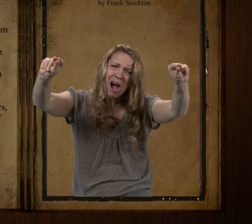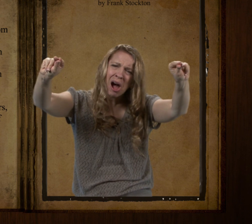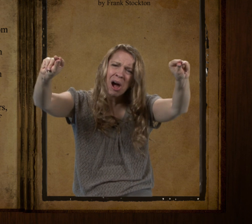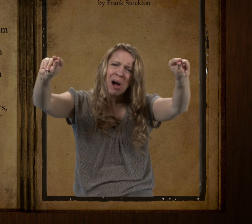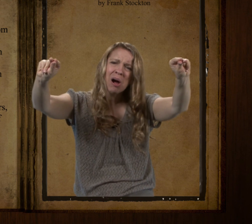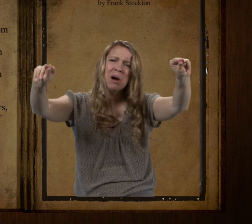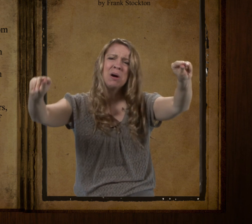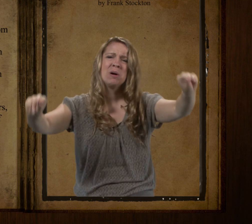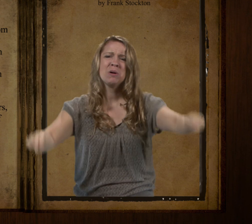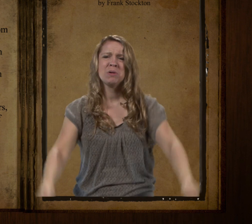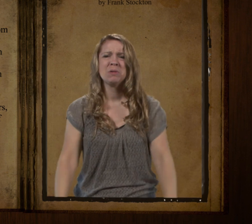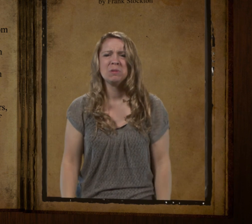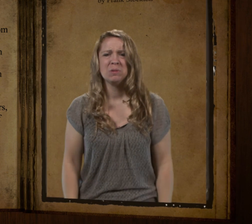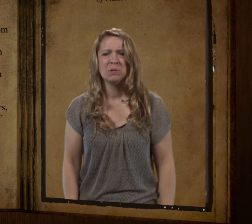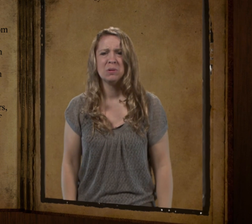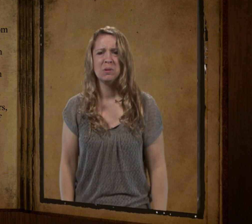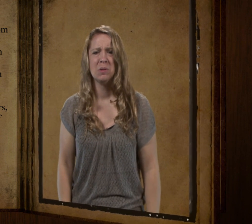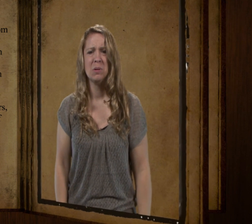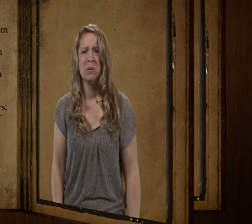lost and drowned.